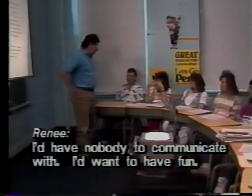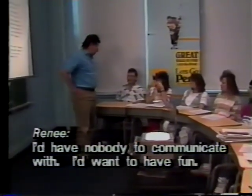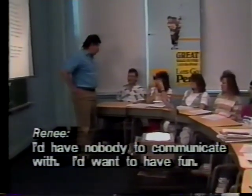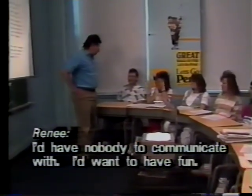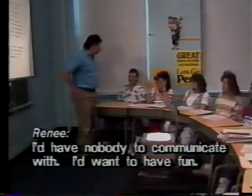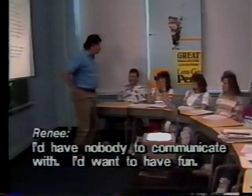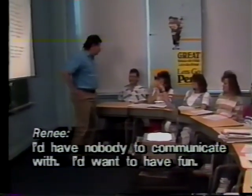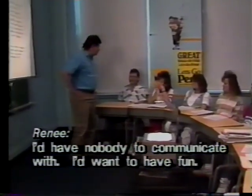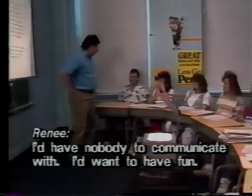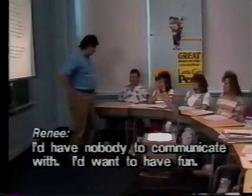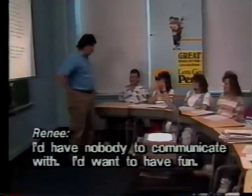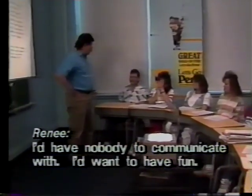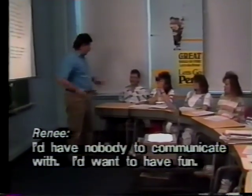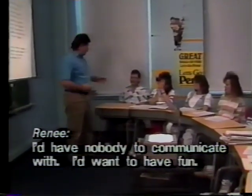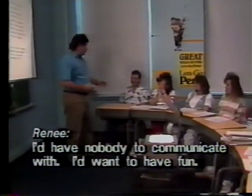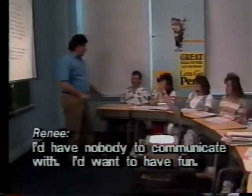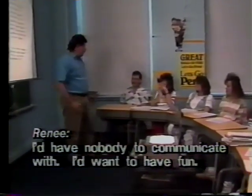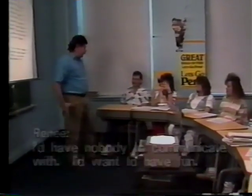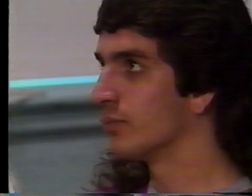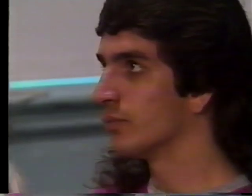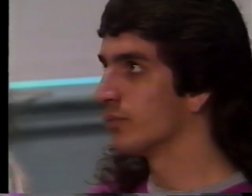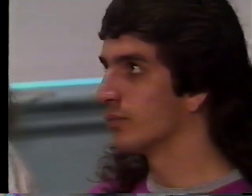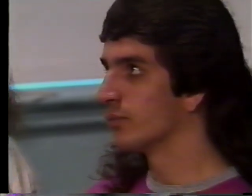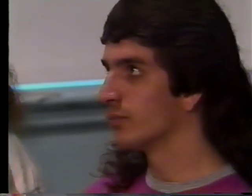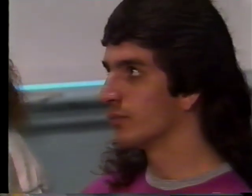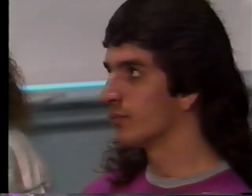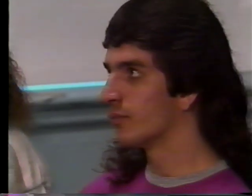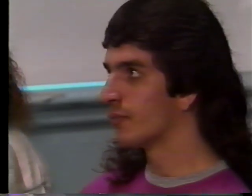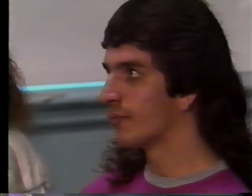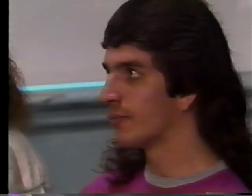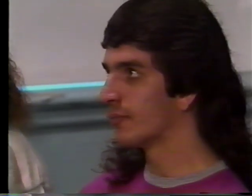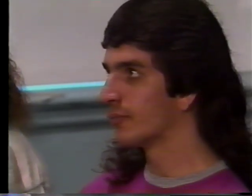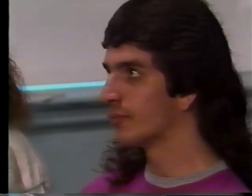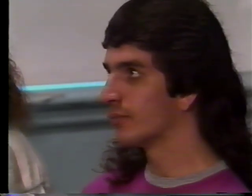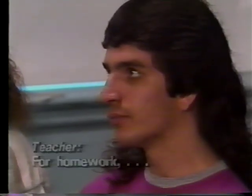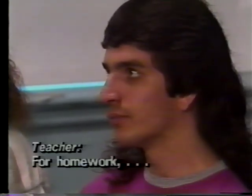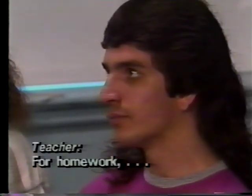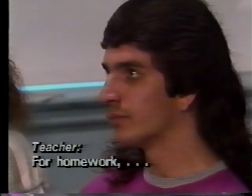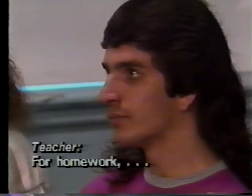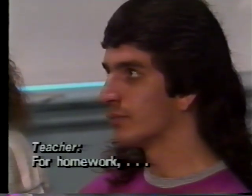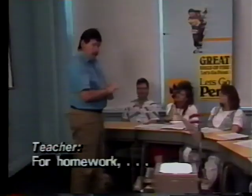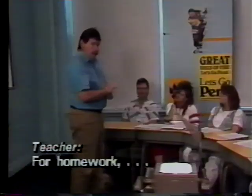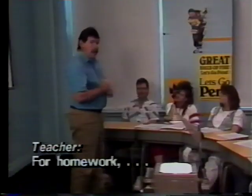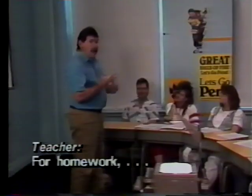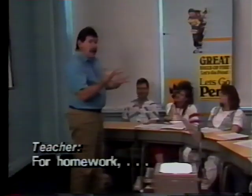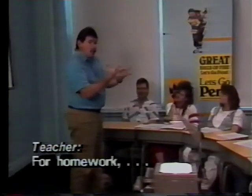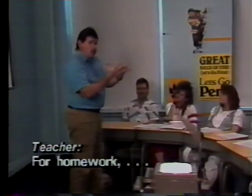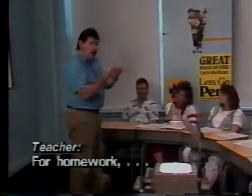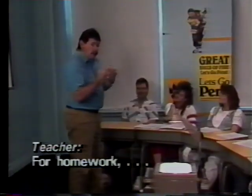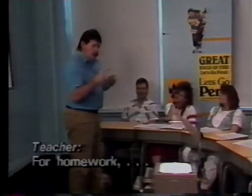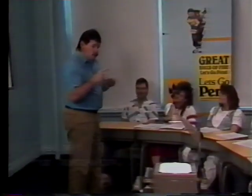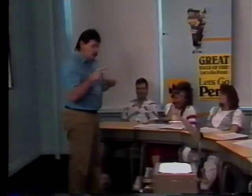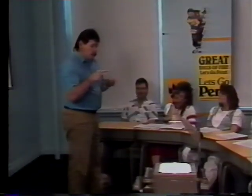with. Okay, you want to have fun. For homework, I want you